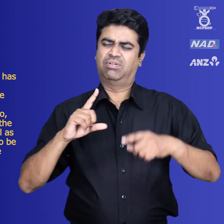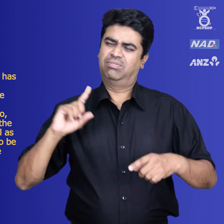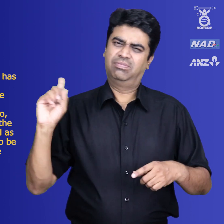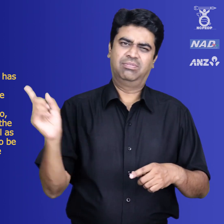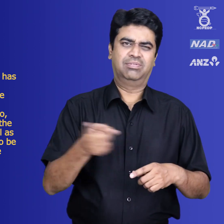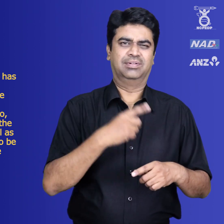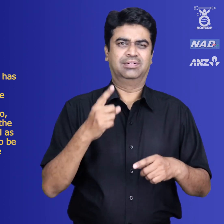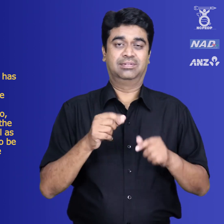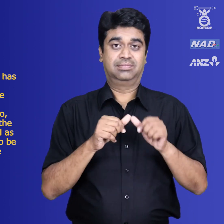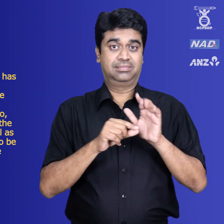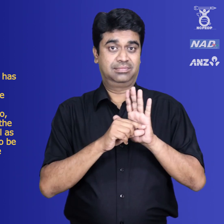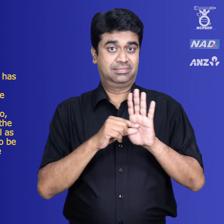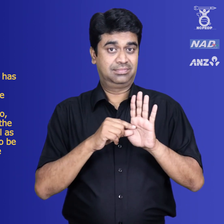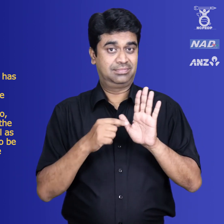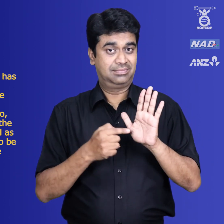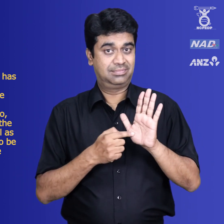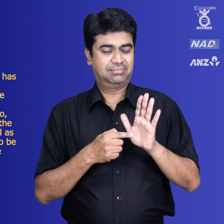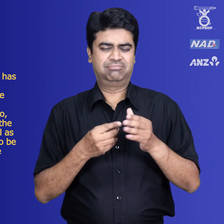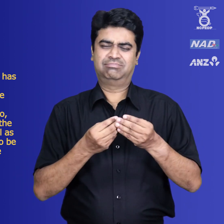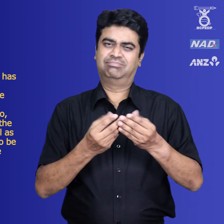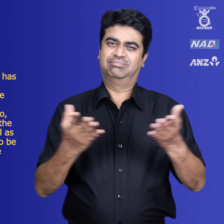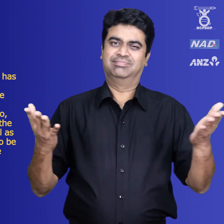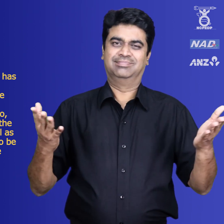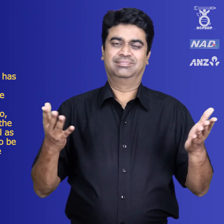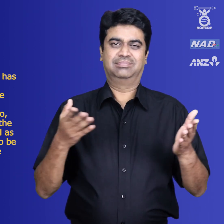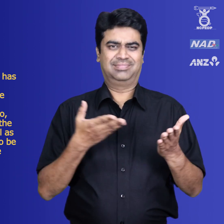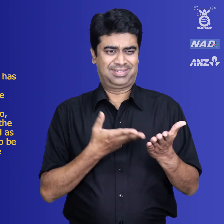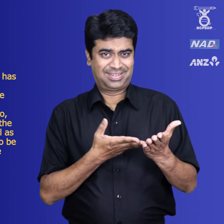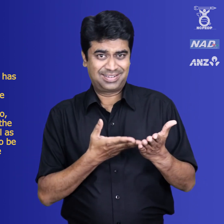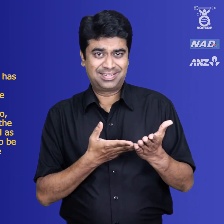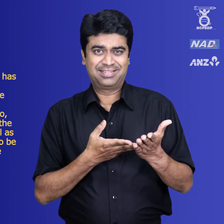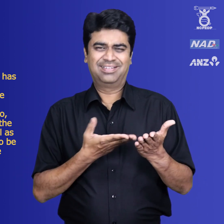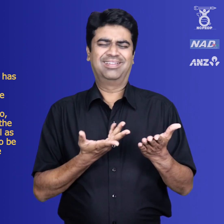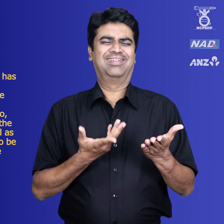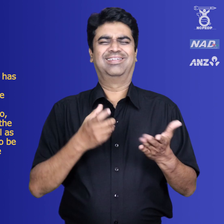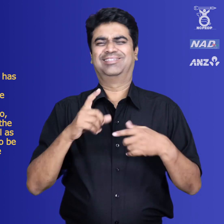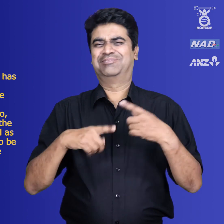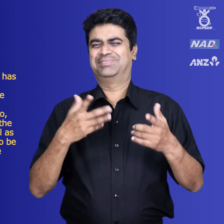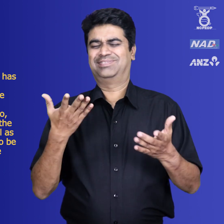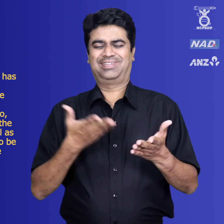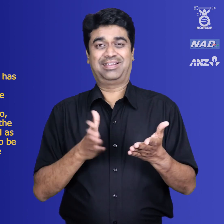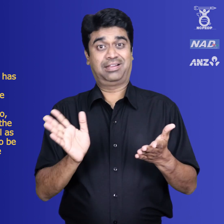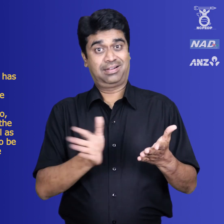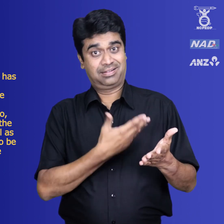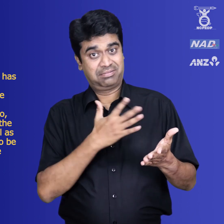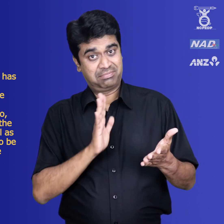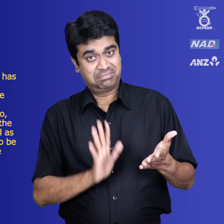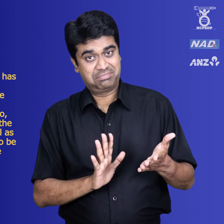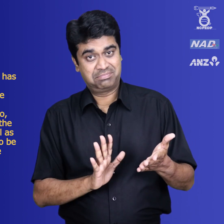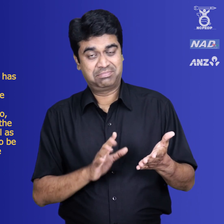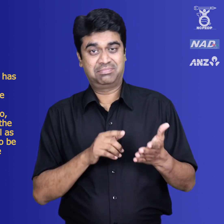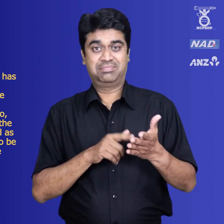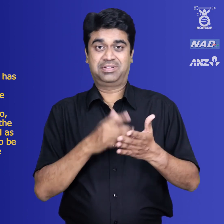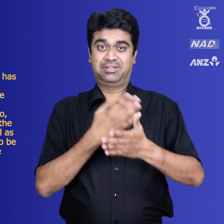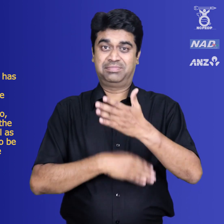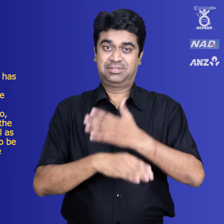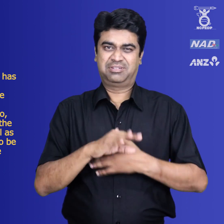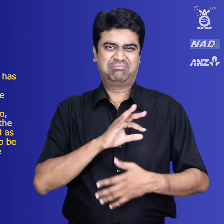When an offence under this Act has been committed by a company, every person who at the time the offence was committed was in